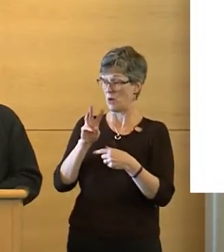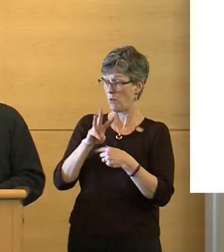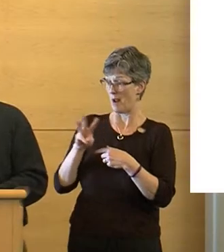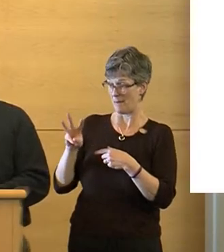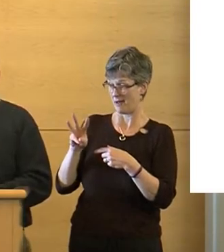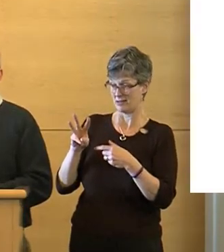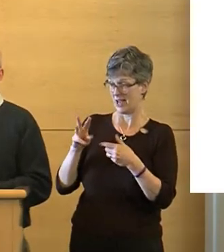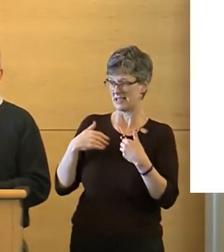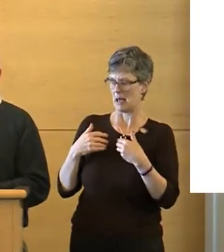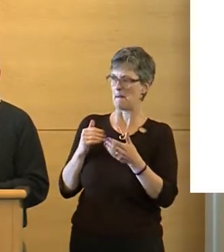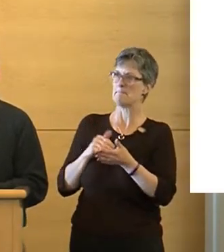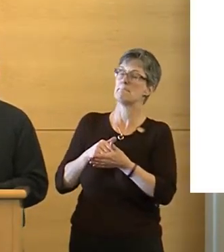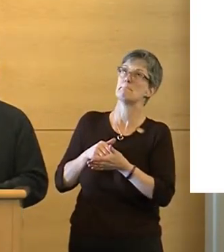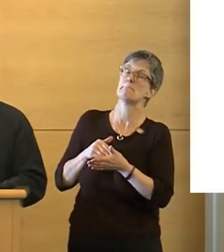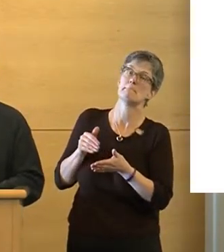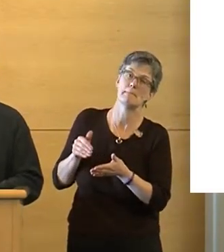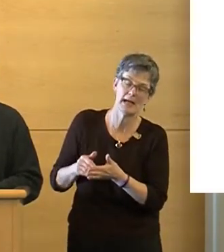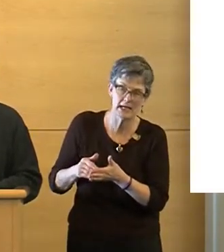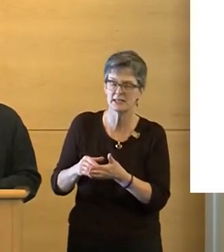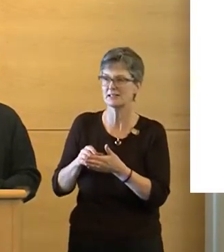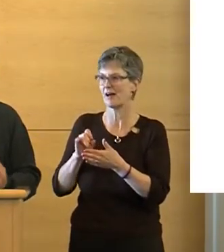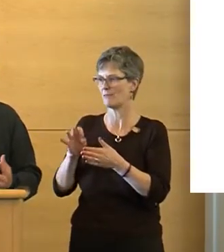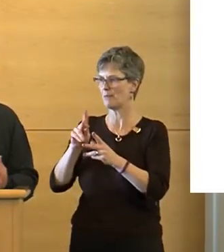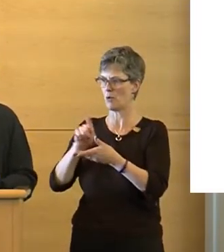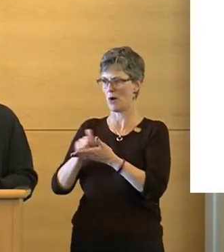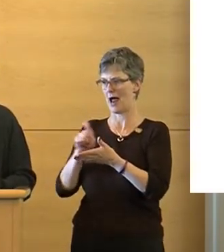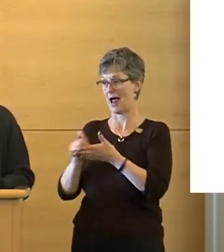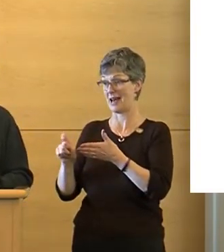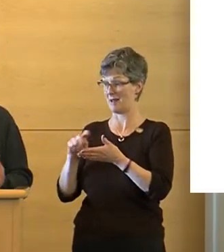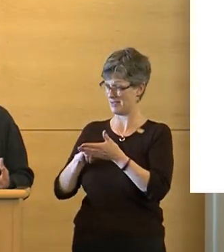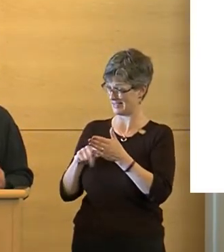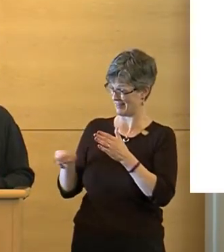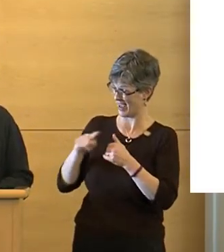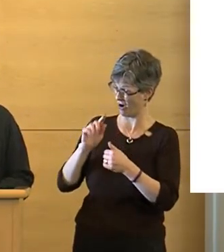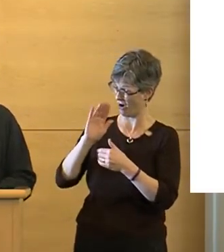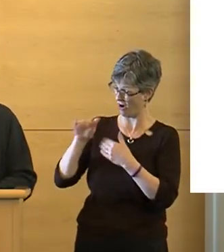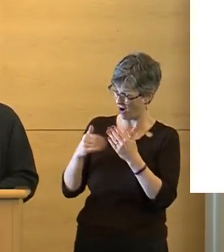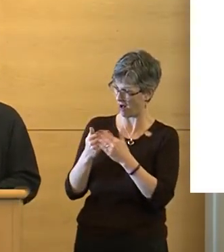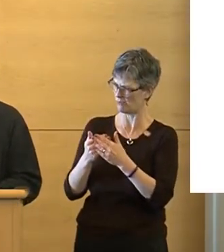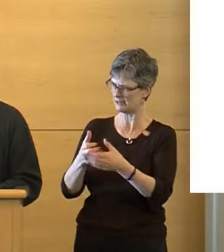tools. Need to make it easier for you as an author or a content developer.